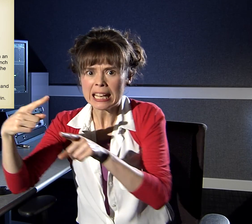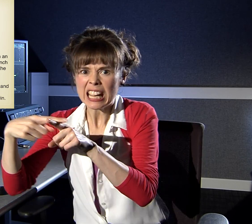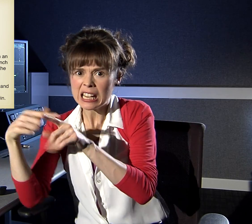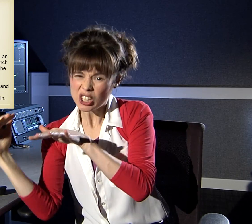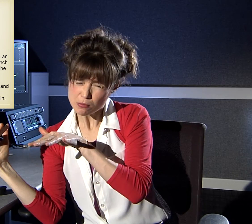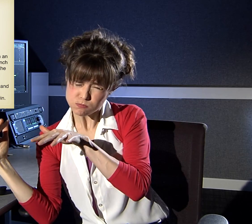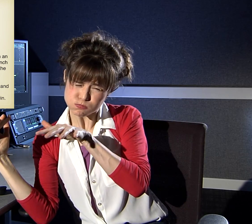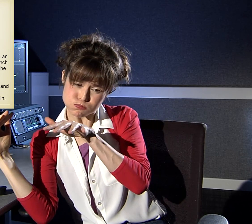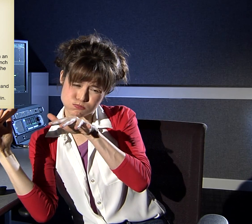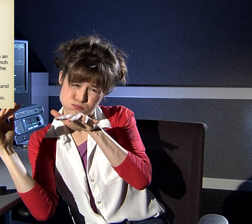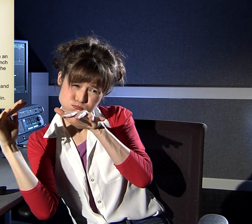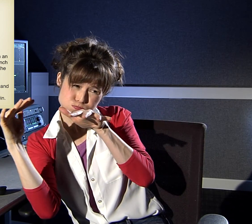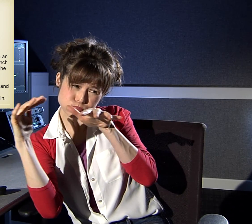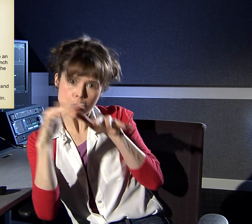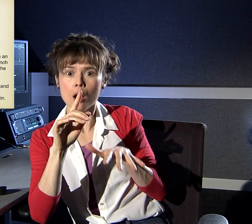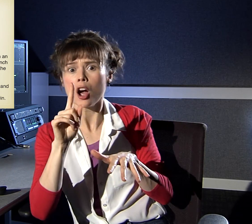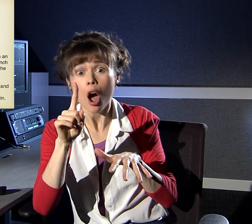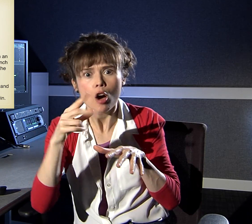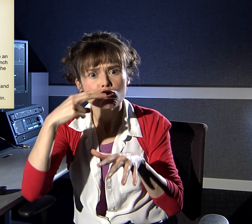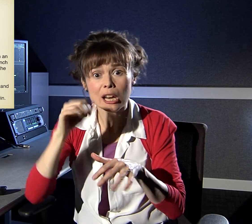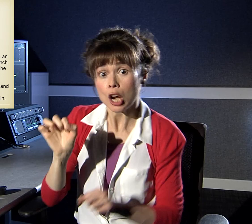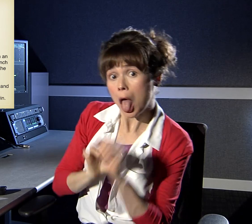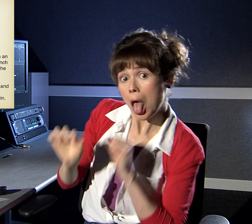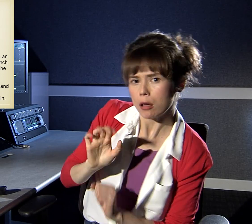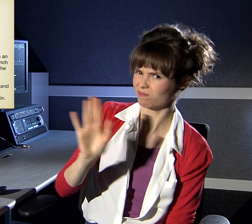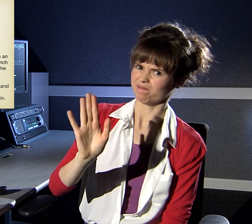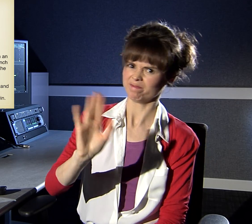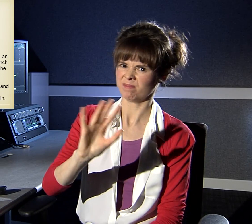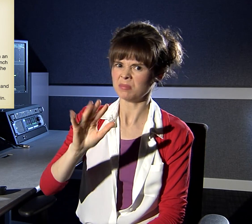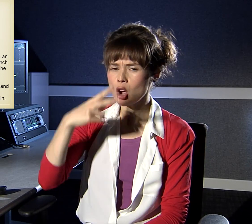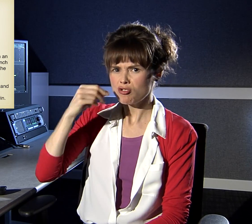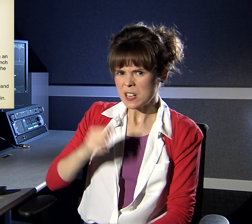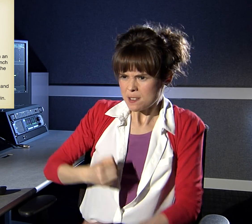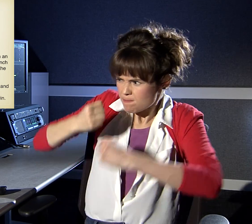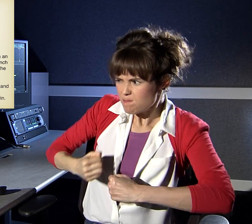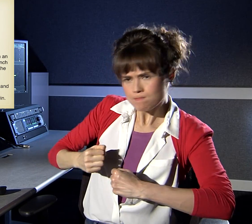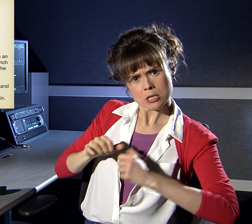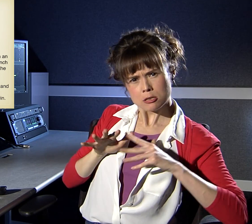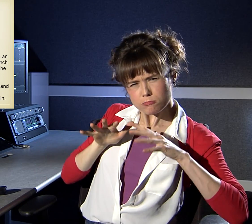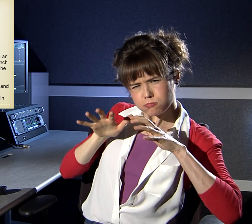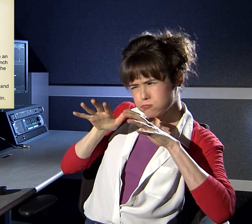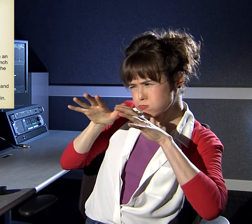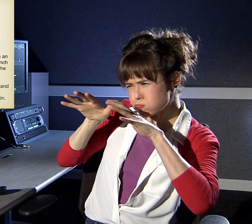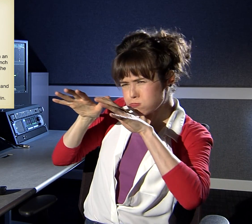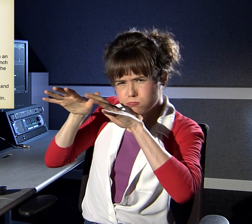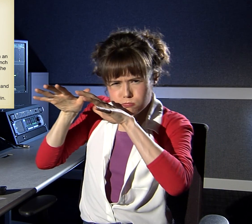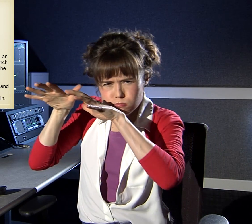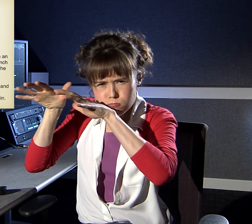At the start of the battle, the English gain an early advantage, but the French fight back.